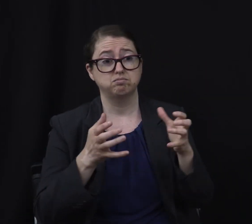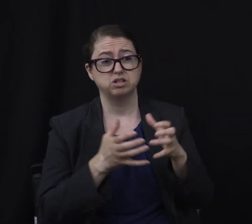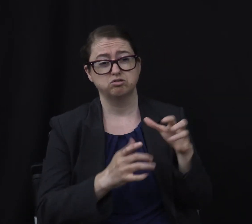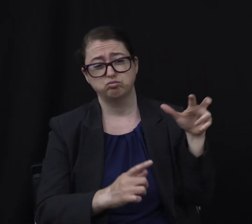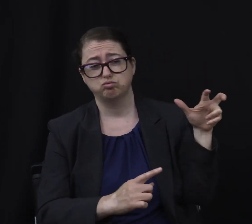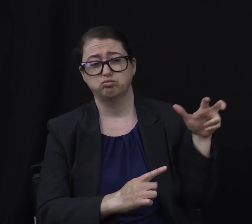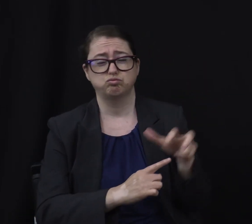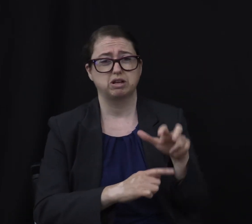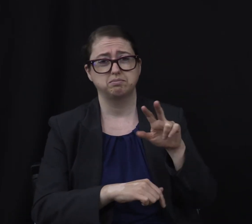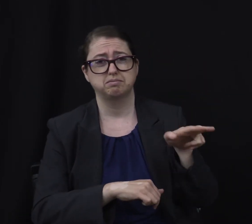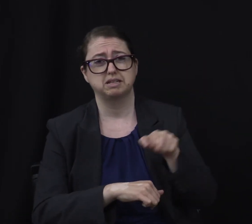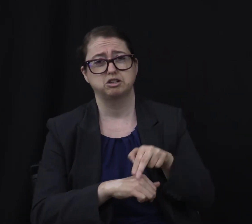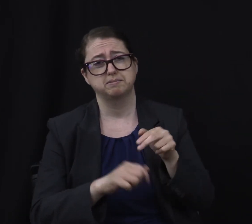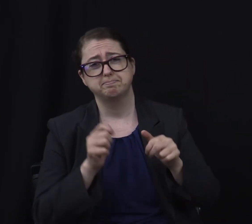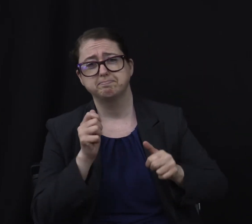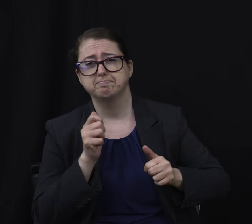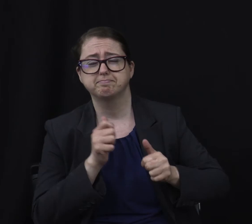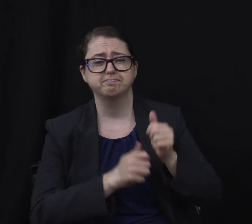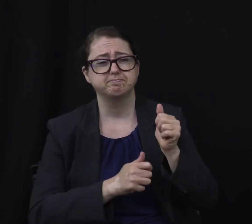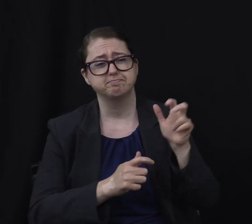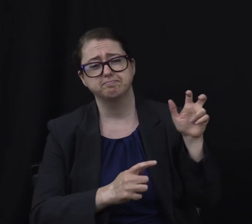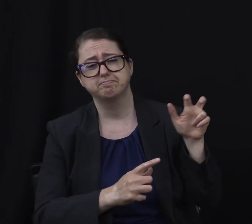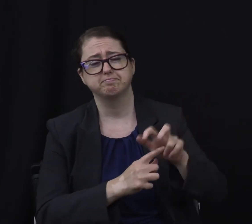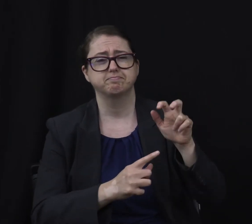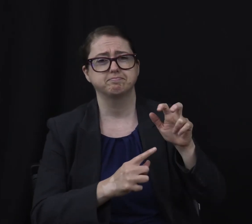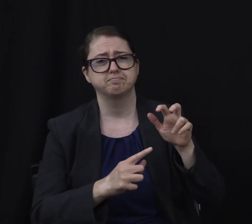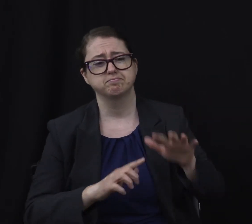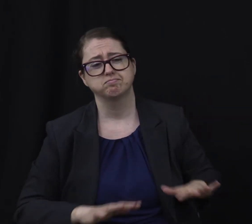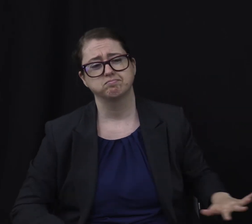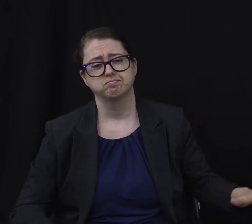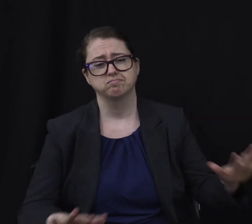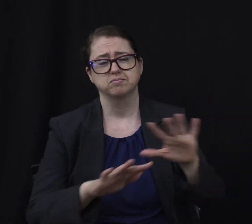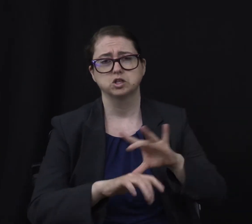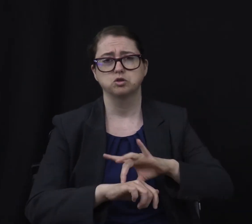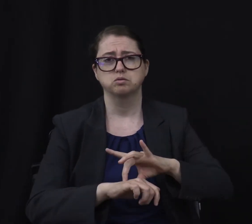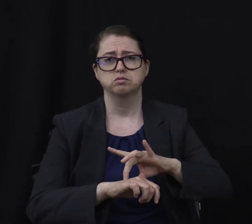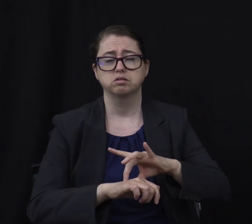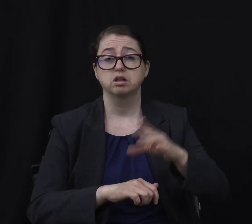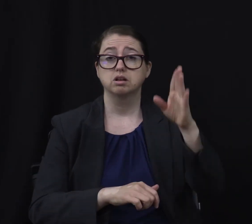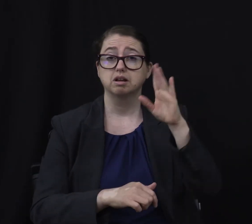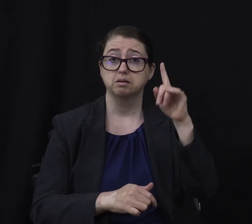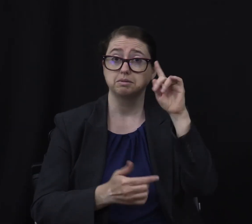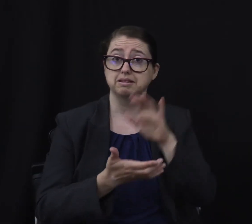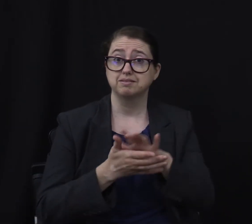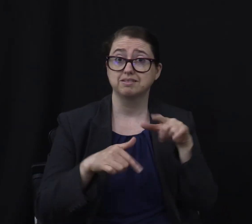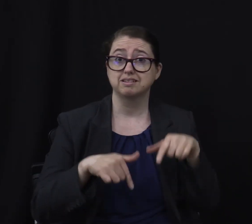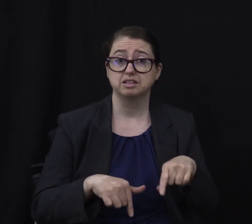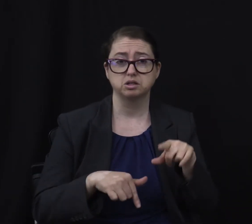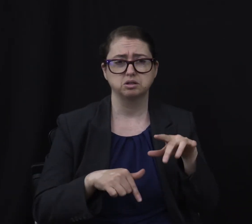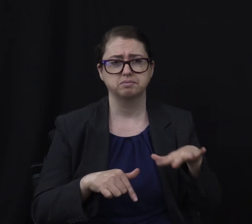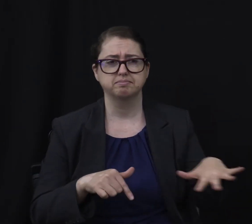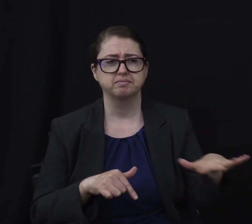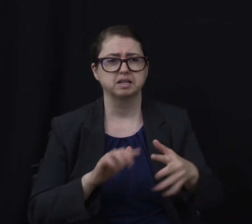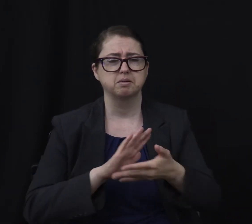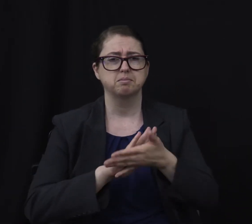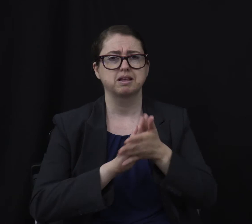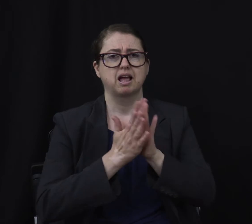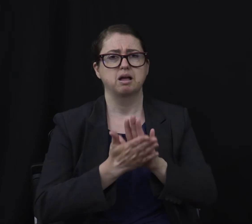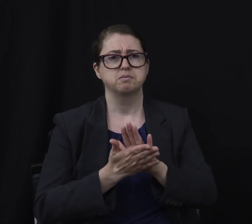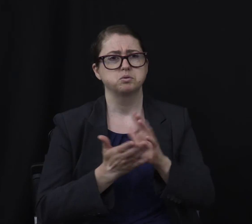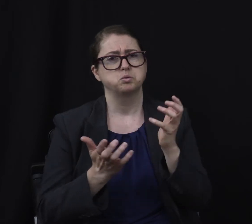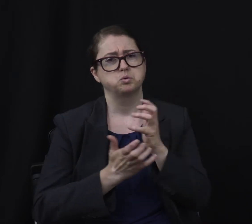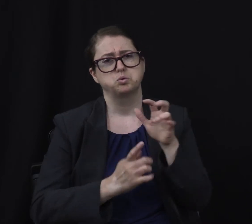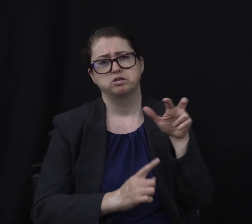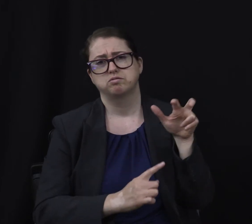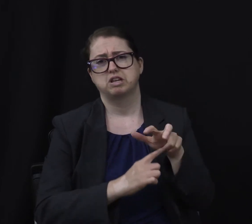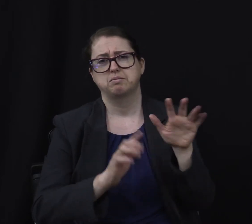earth. He believed that this place would become an epicenter for righteousness, that all the